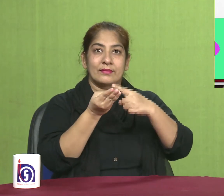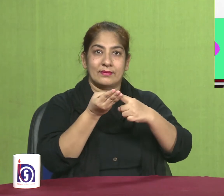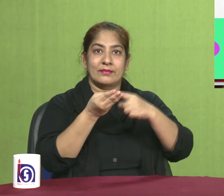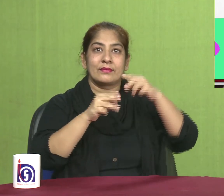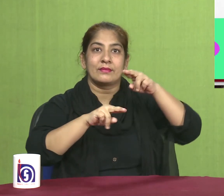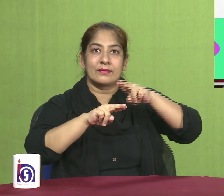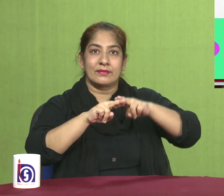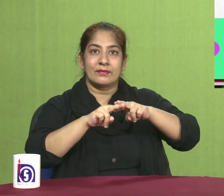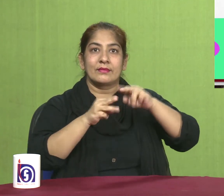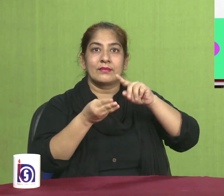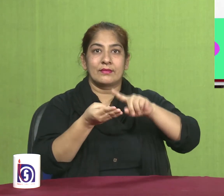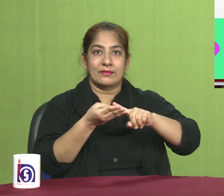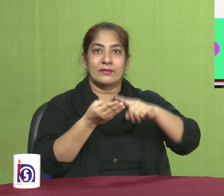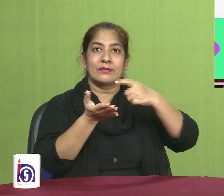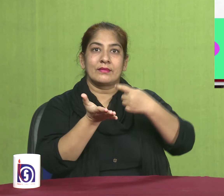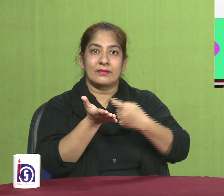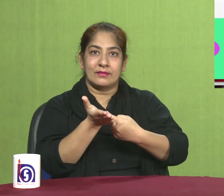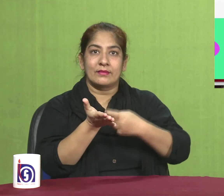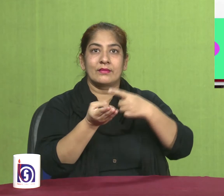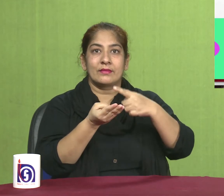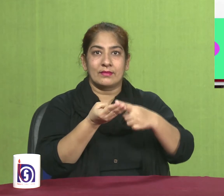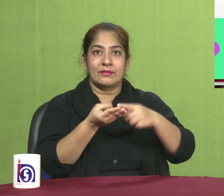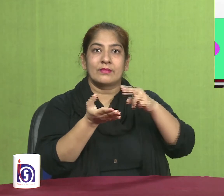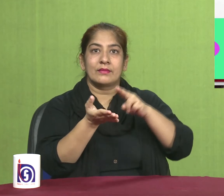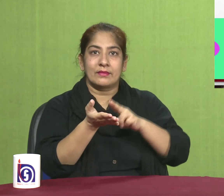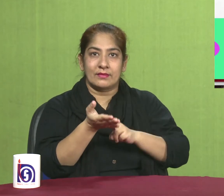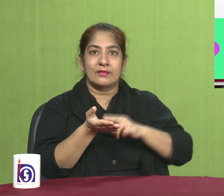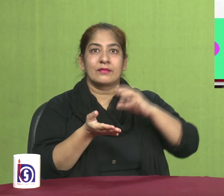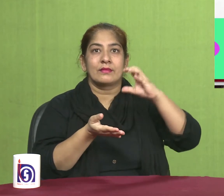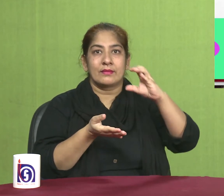Let's now understand the preference shares.